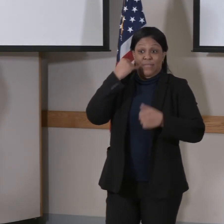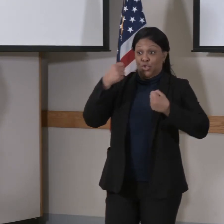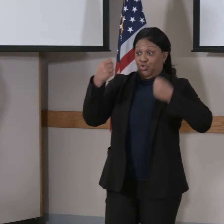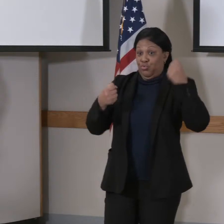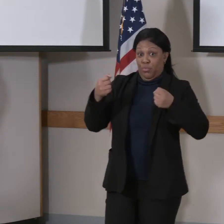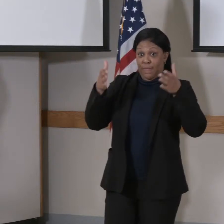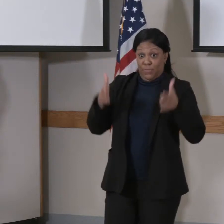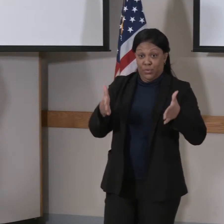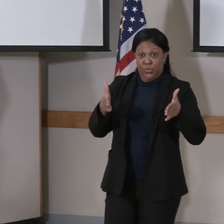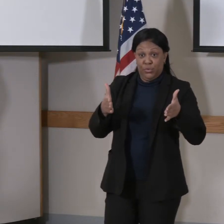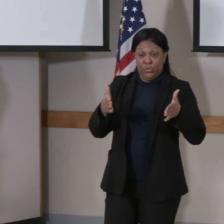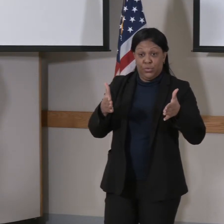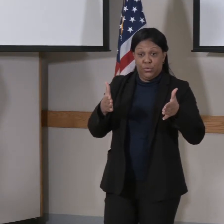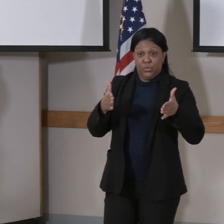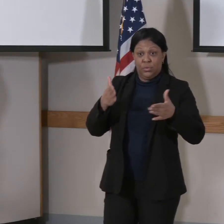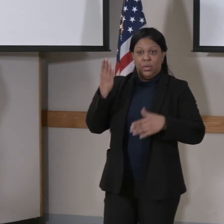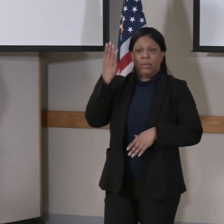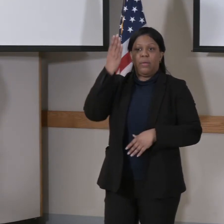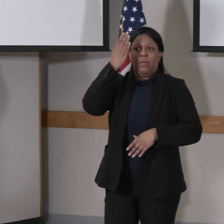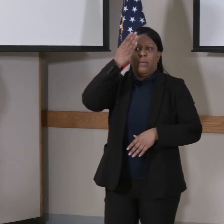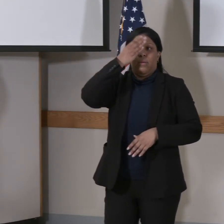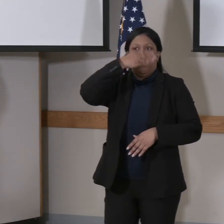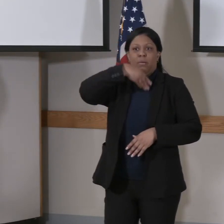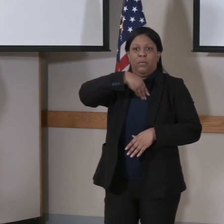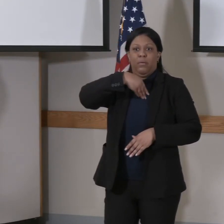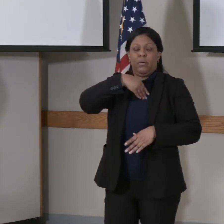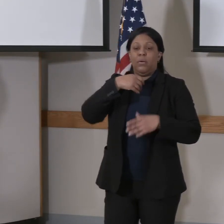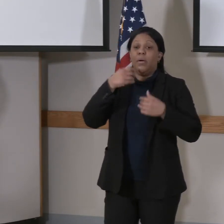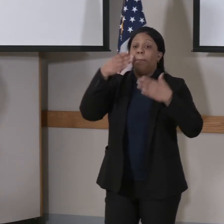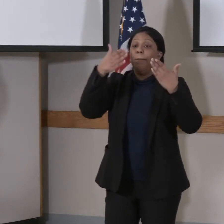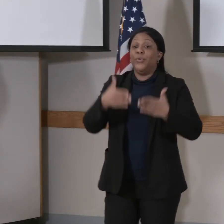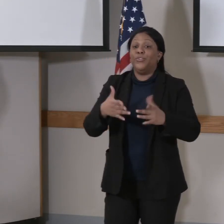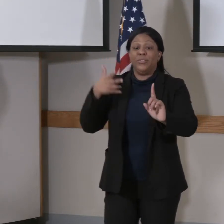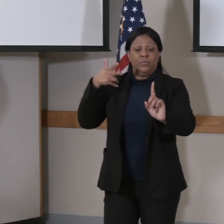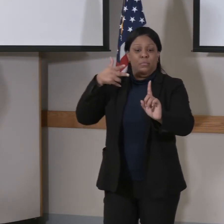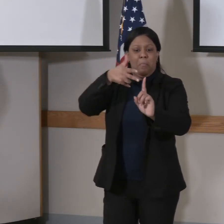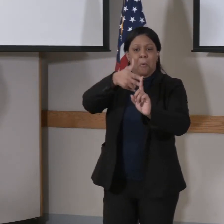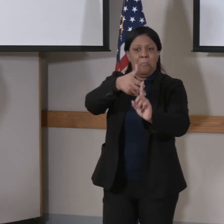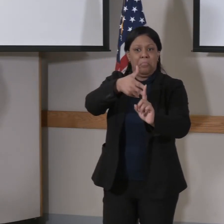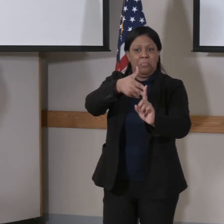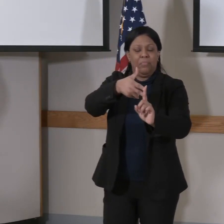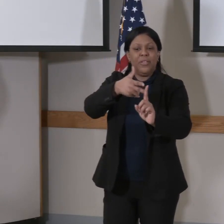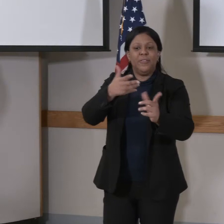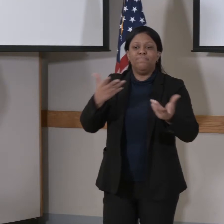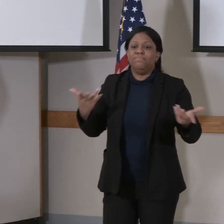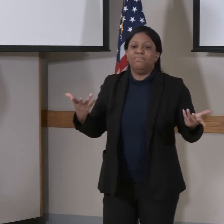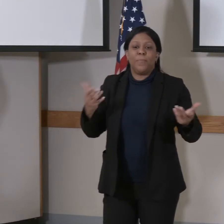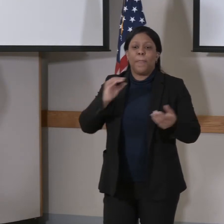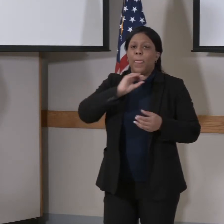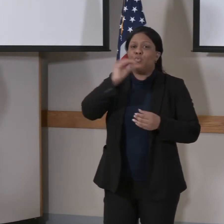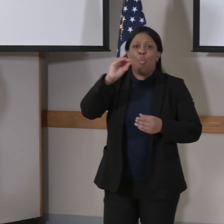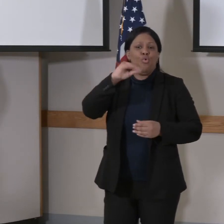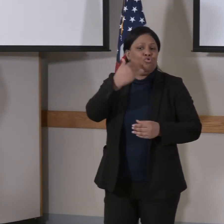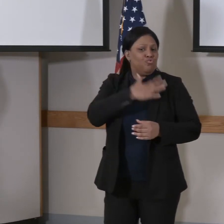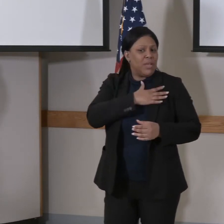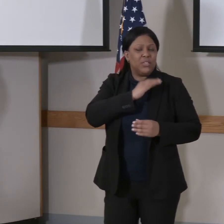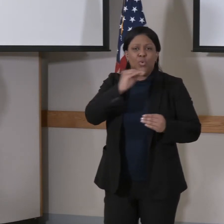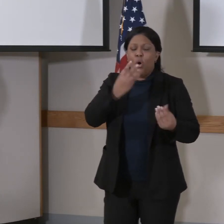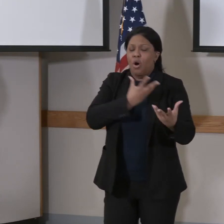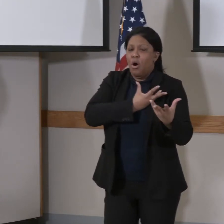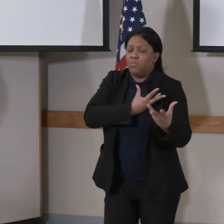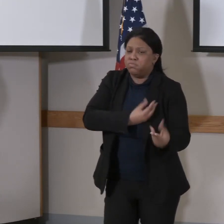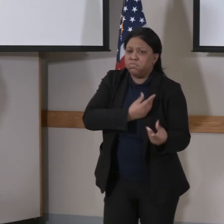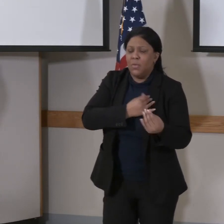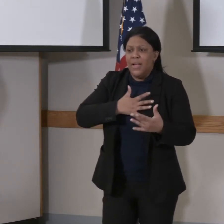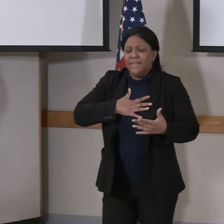no grace period for safety on the freeway. And so part of our planning effort is to have a very strong message like the one I'm sending right now, and also to have a